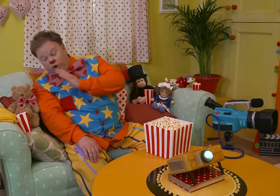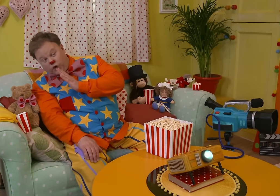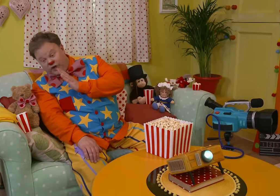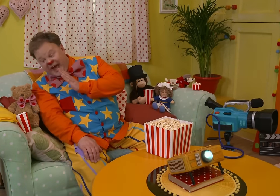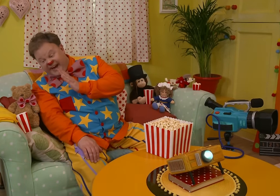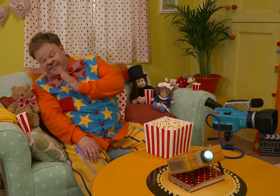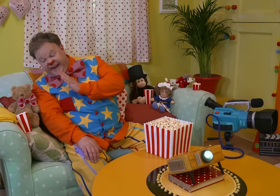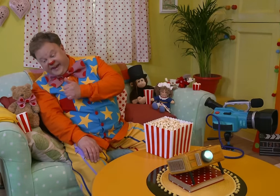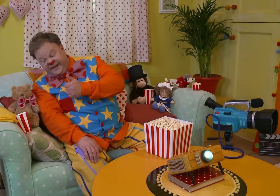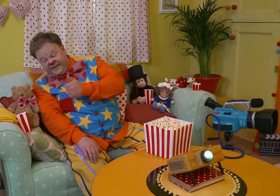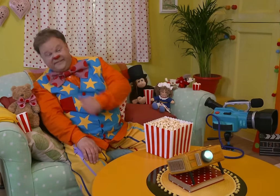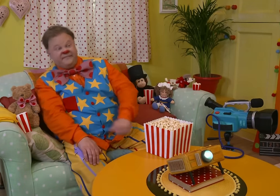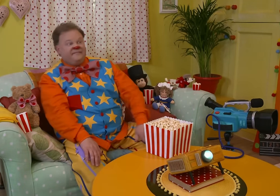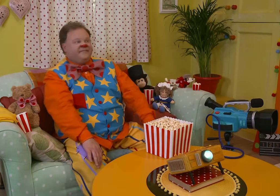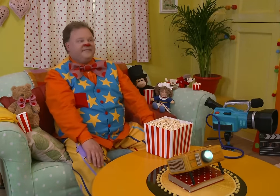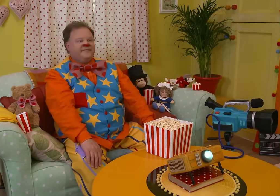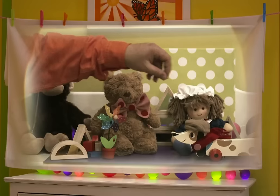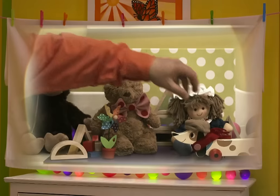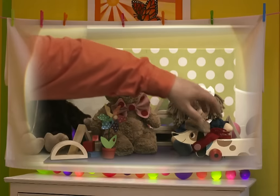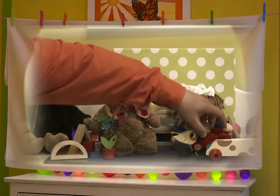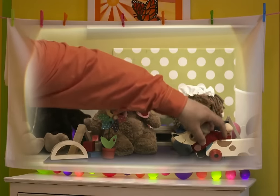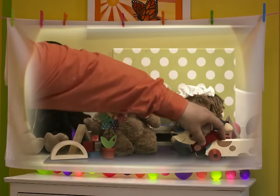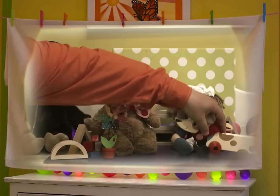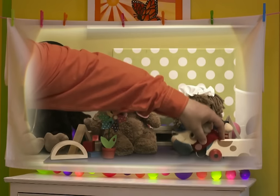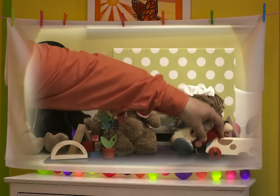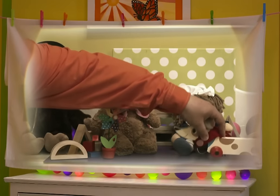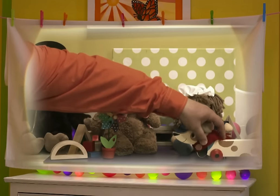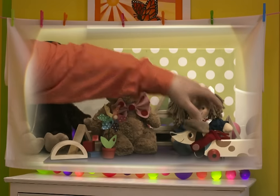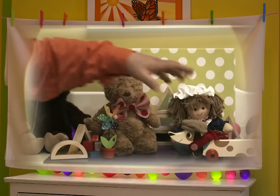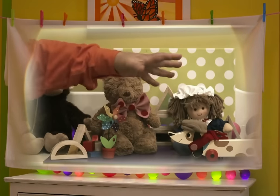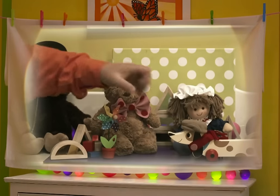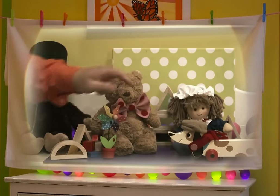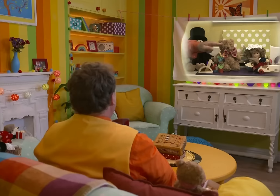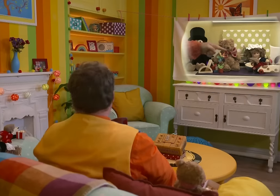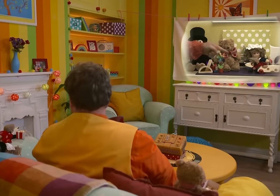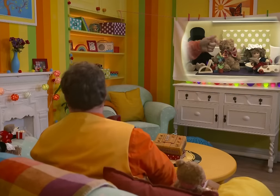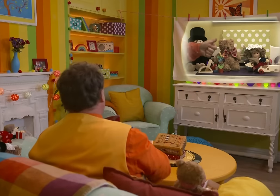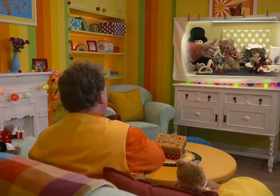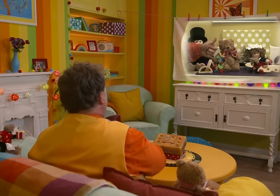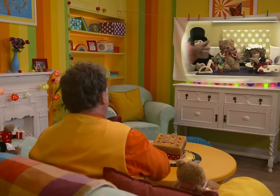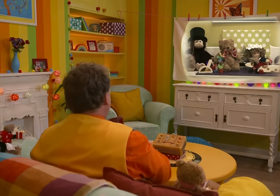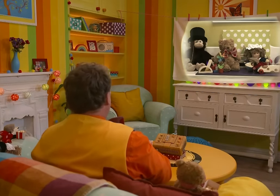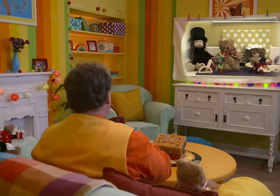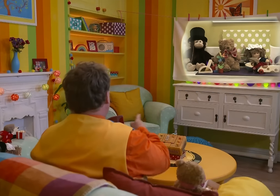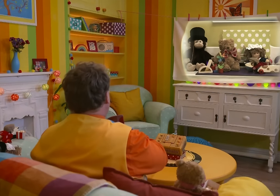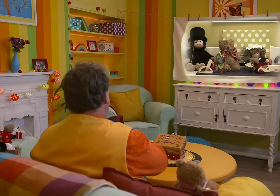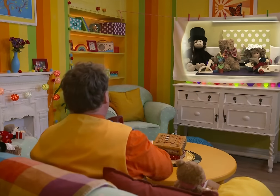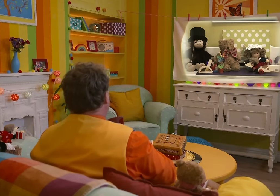Good acting. Ruff, ruff. The puppy with your